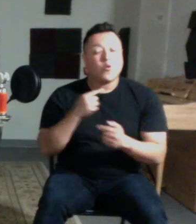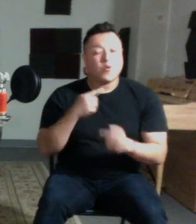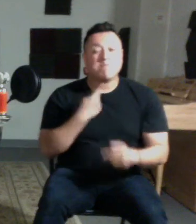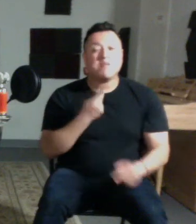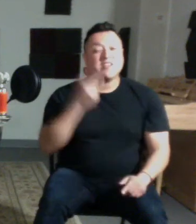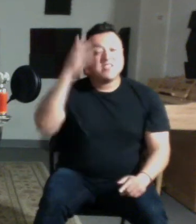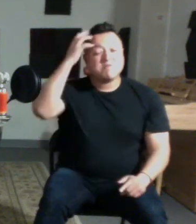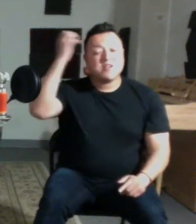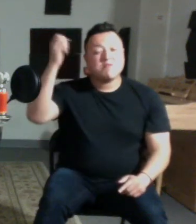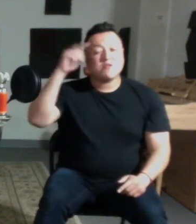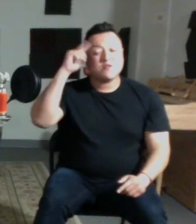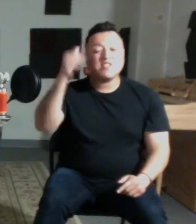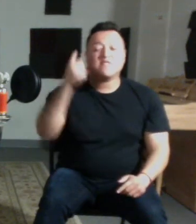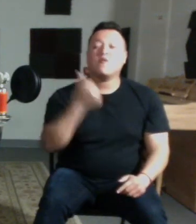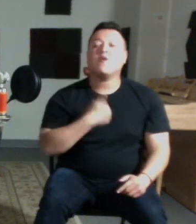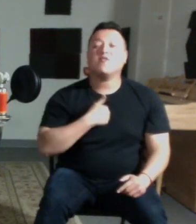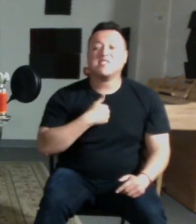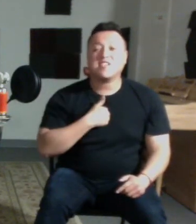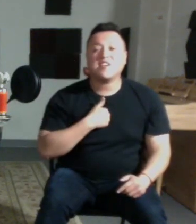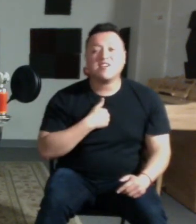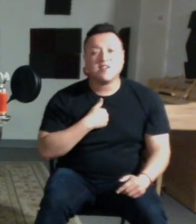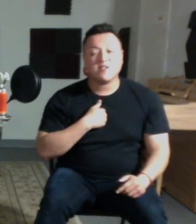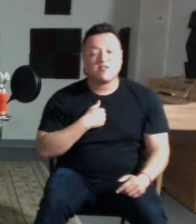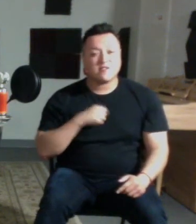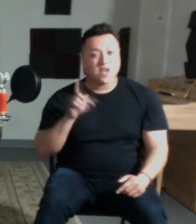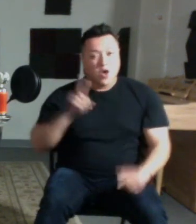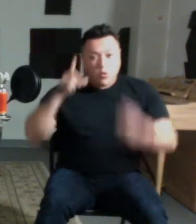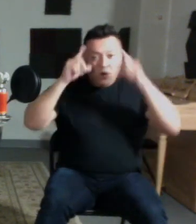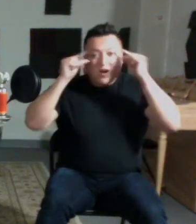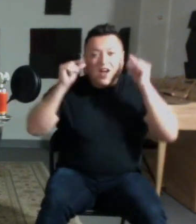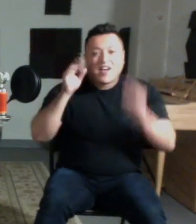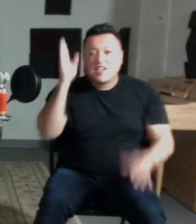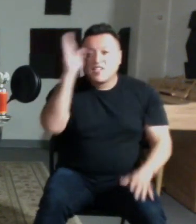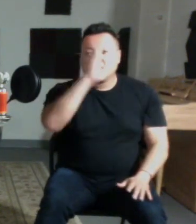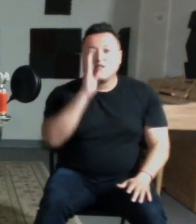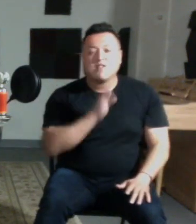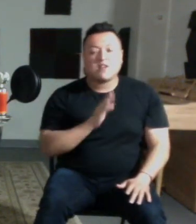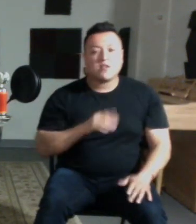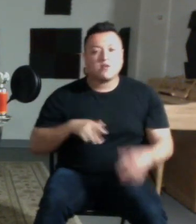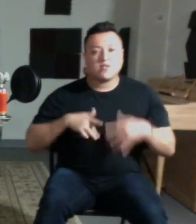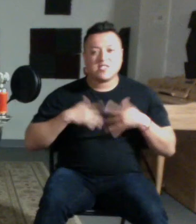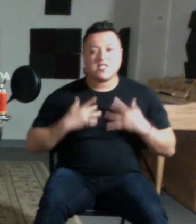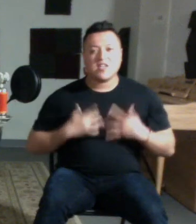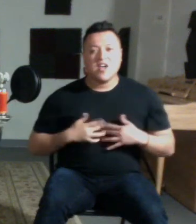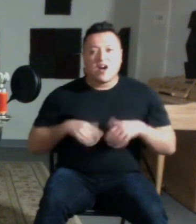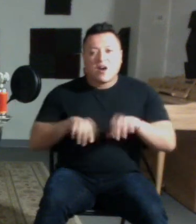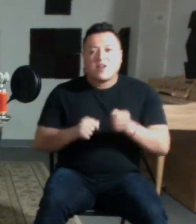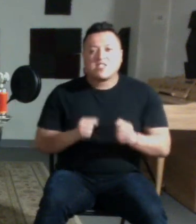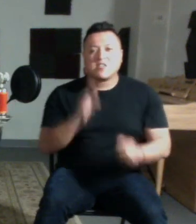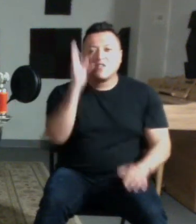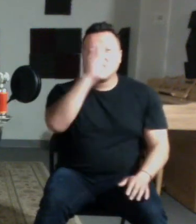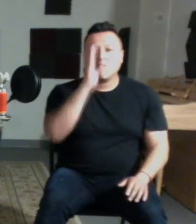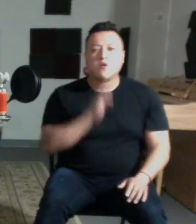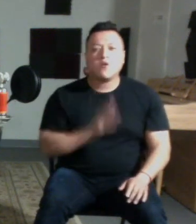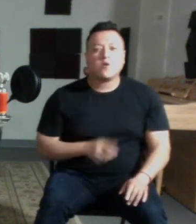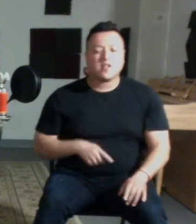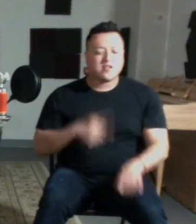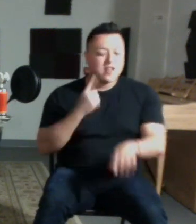We made these memories for ourselves, where our eyes are never closed and hearts are never broken